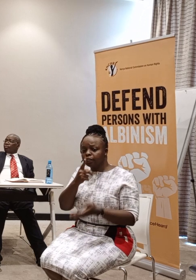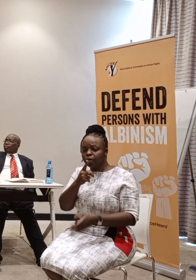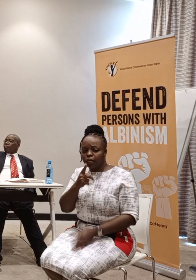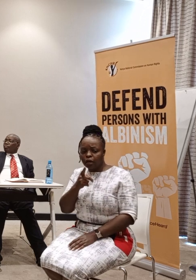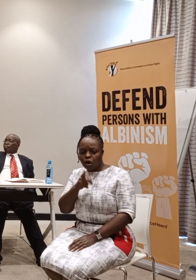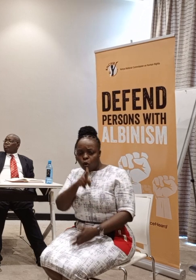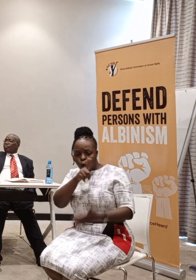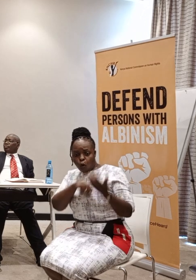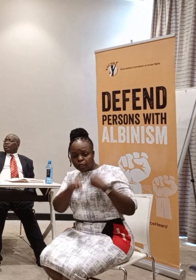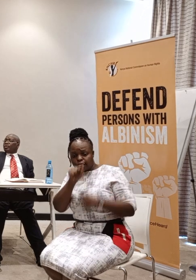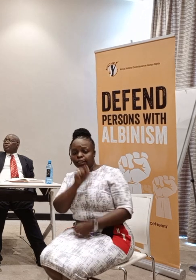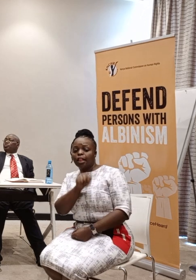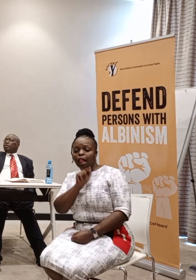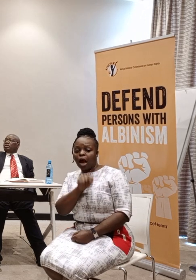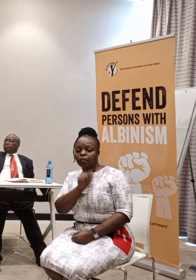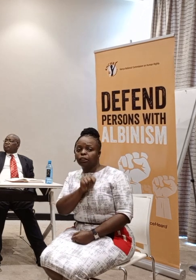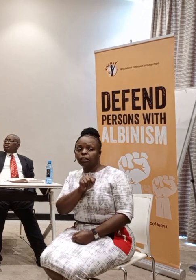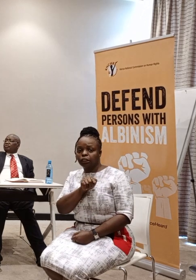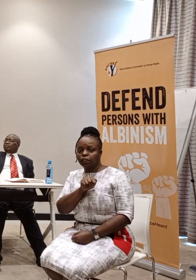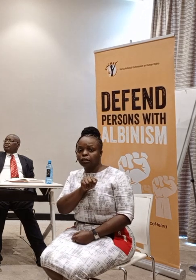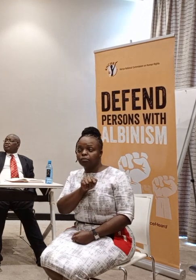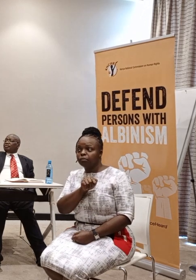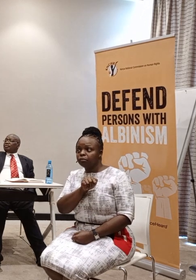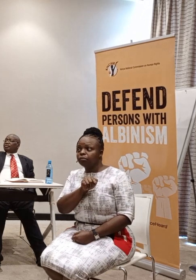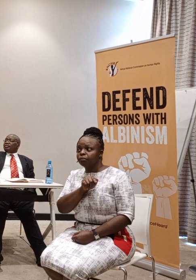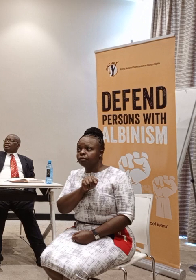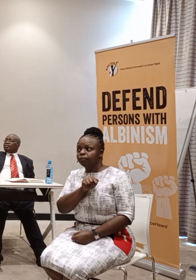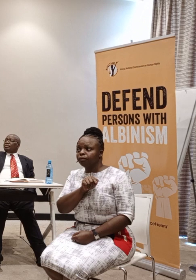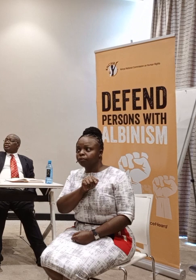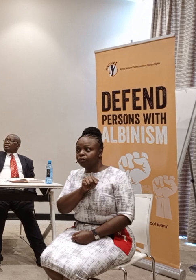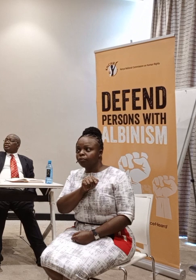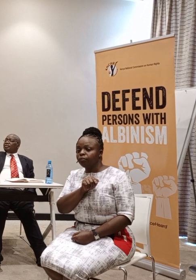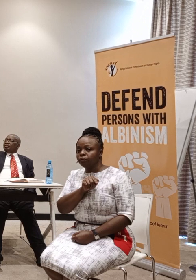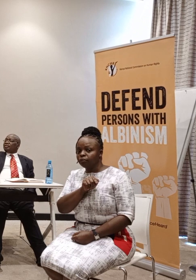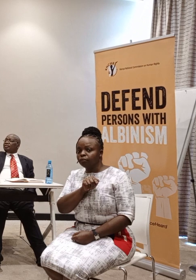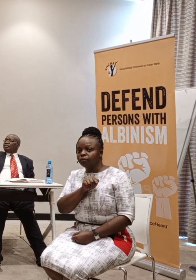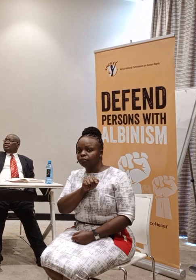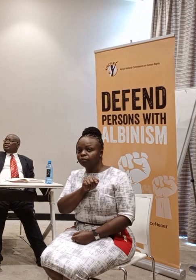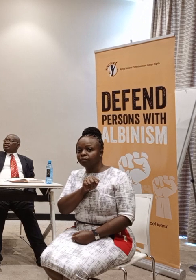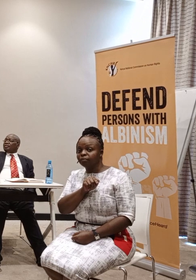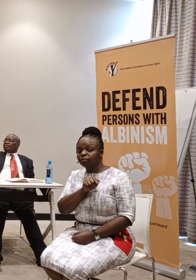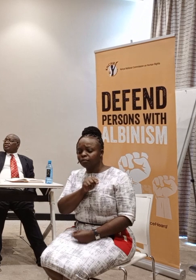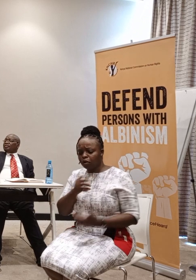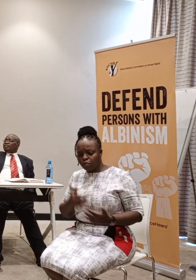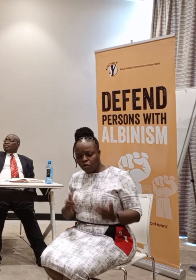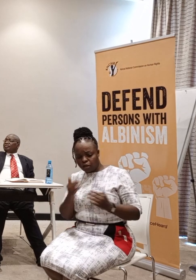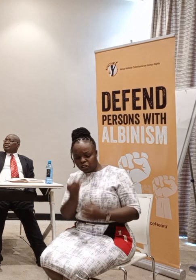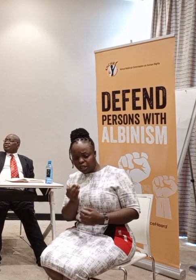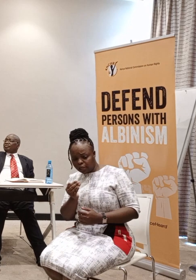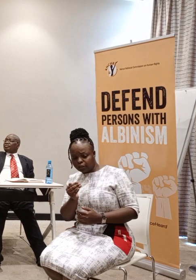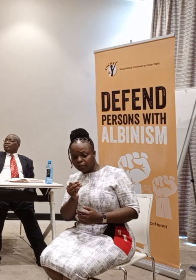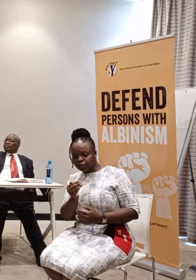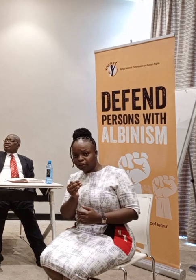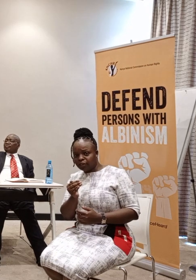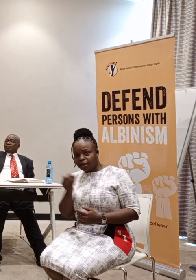"Nedu eno." In English, it means, what is this?